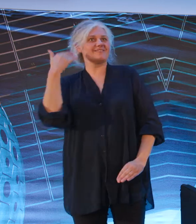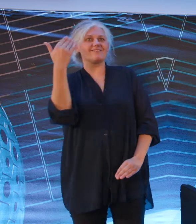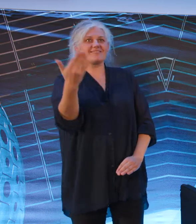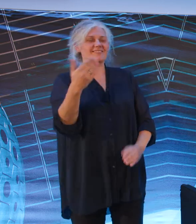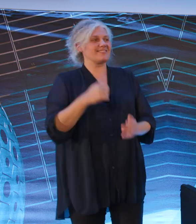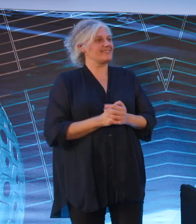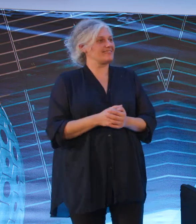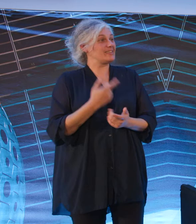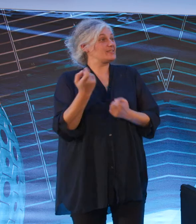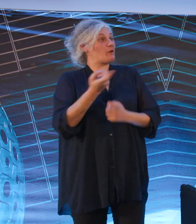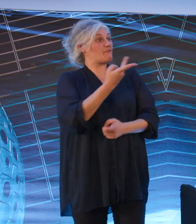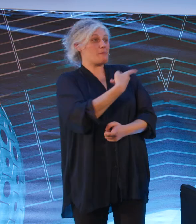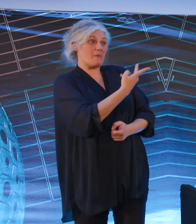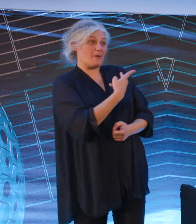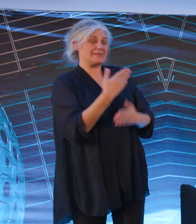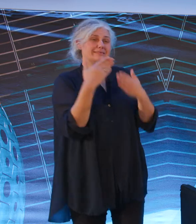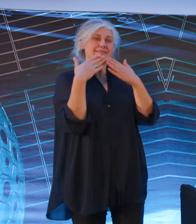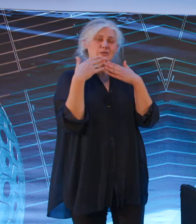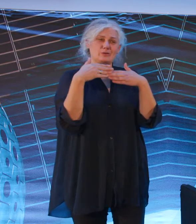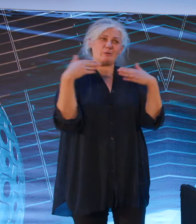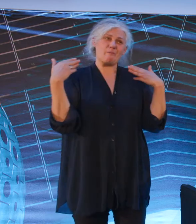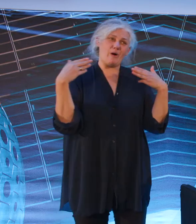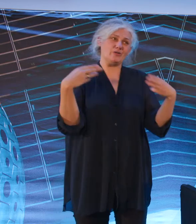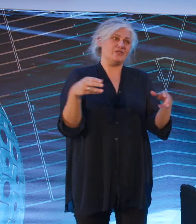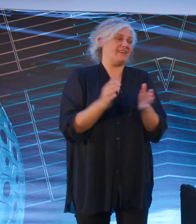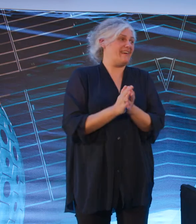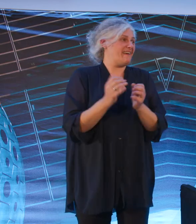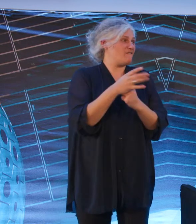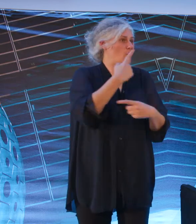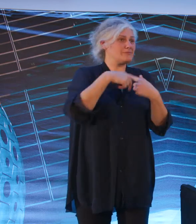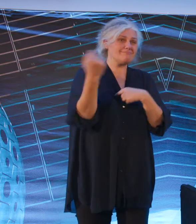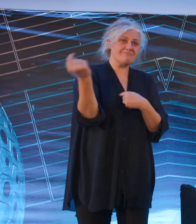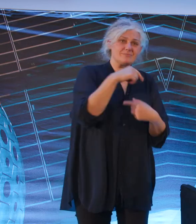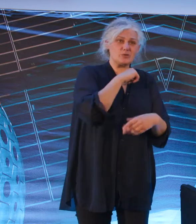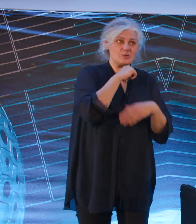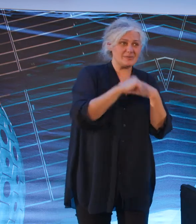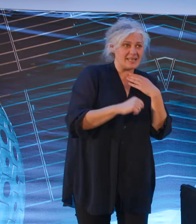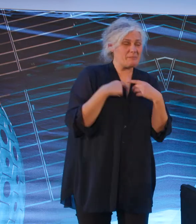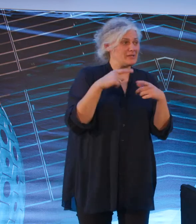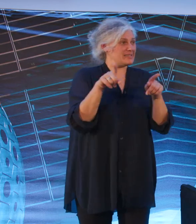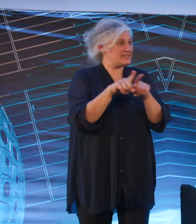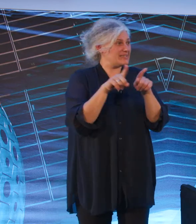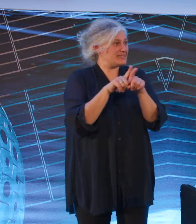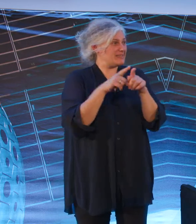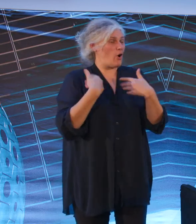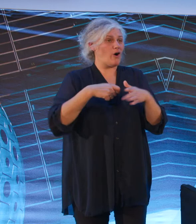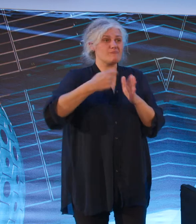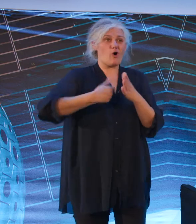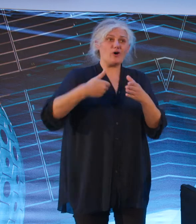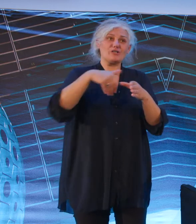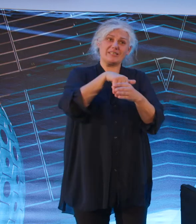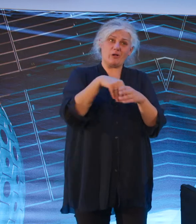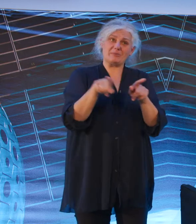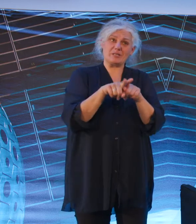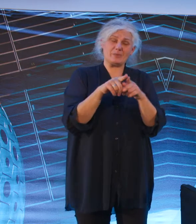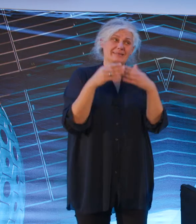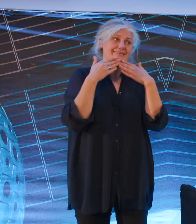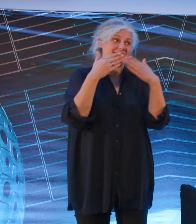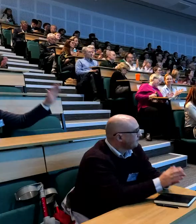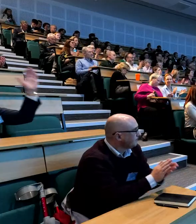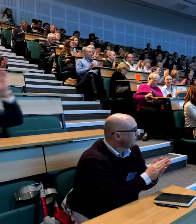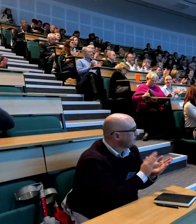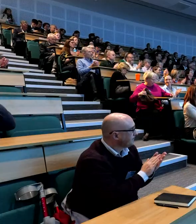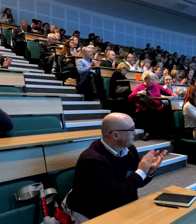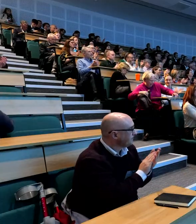So, from both of us, thank you all so much for listening to us not only today, but over the course of this entire project. Thank you.